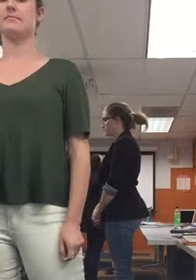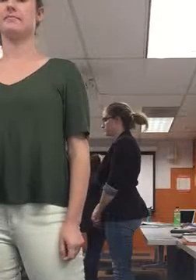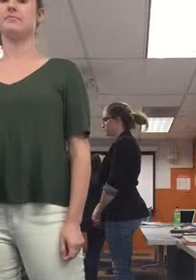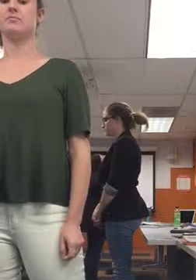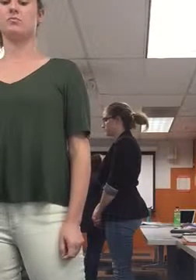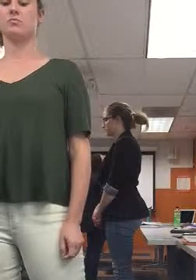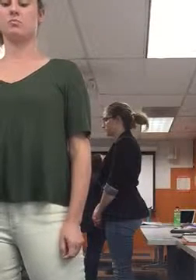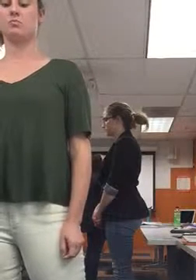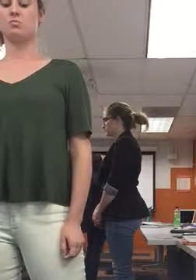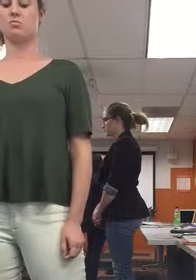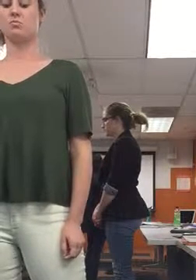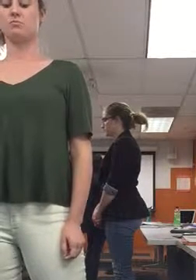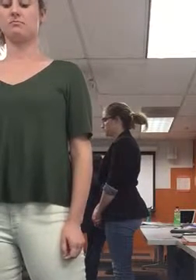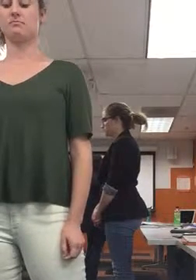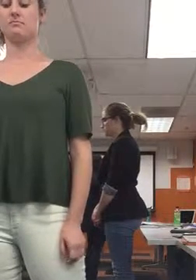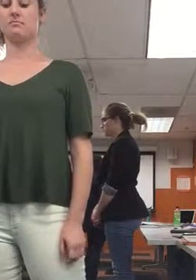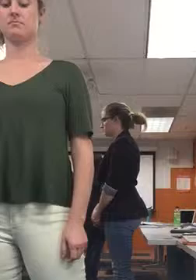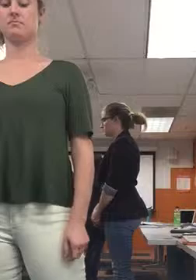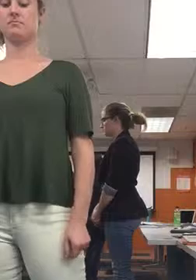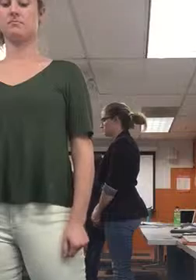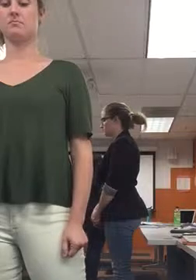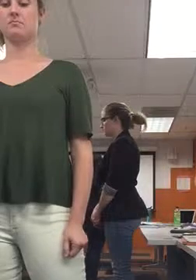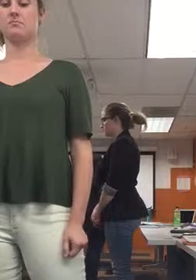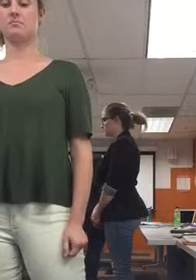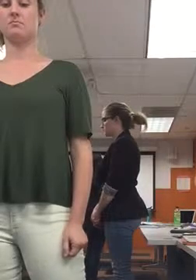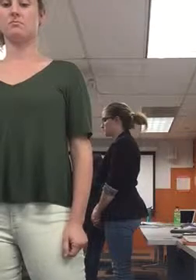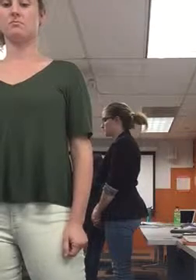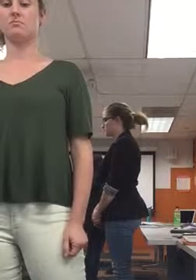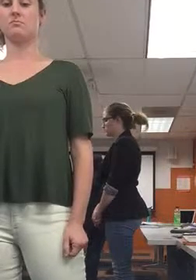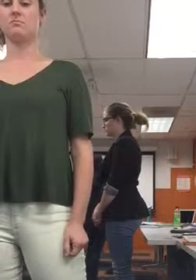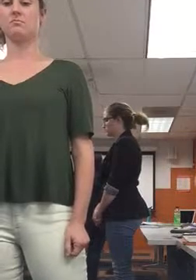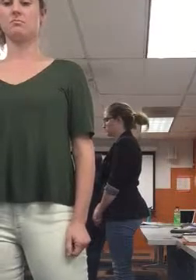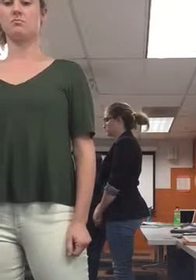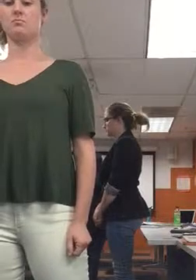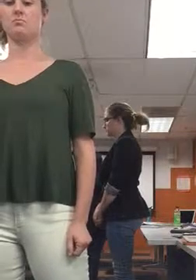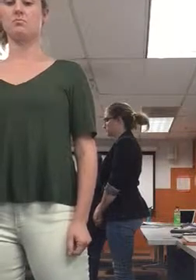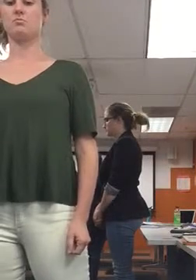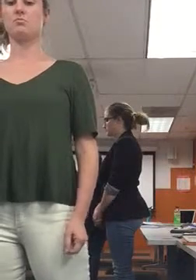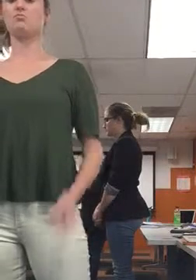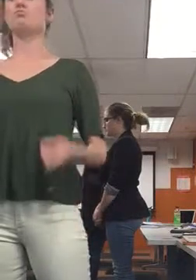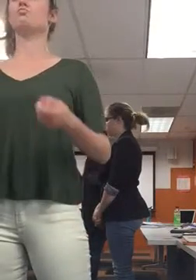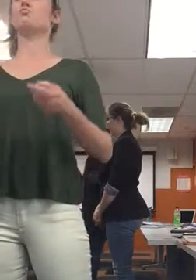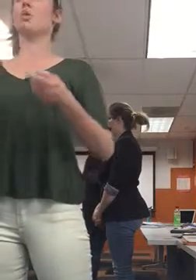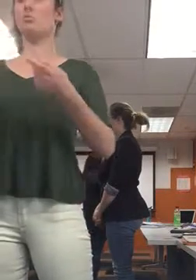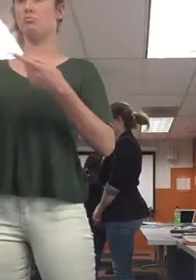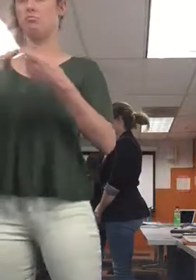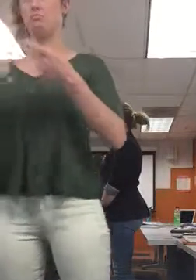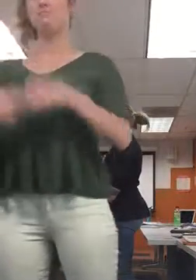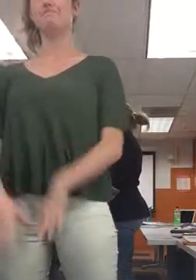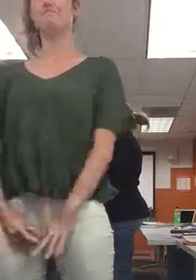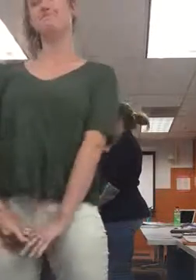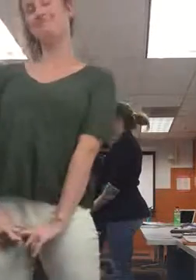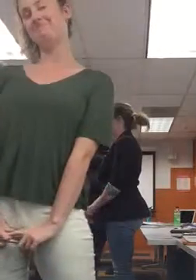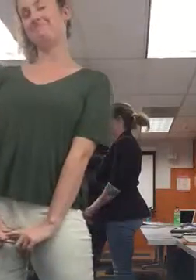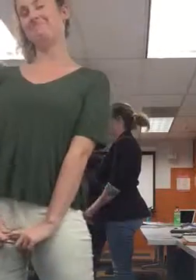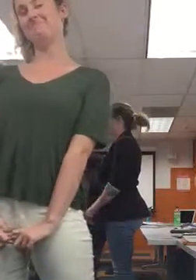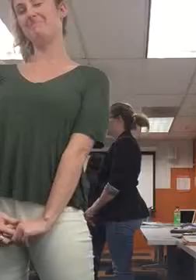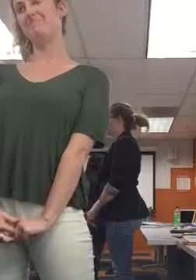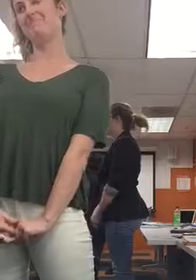automobile ownership meant that a family could live in the suburbs and commute downtown to their place of work. With rising incomes,